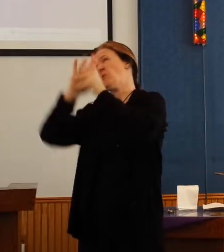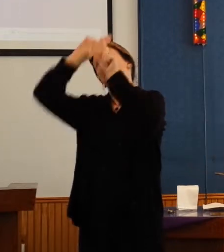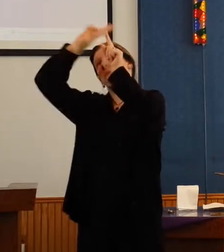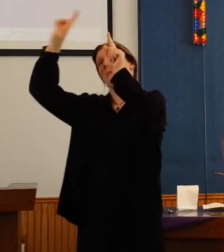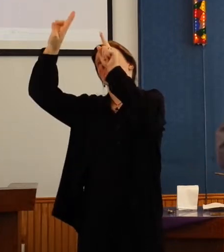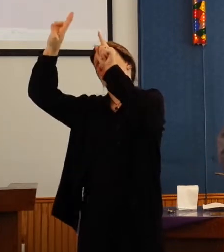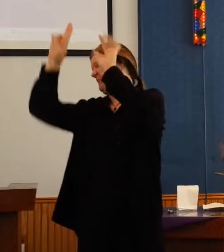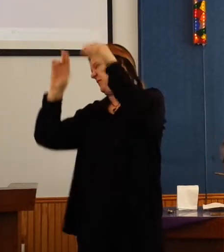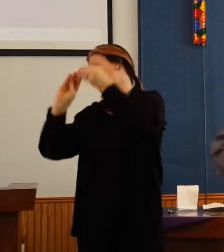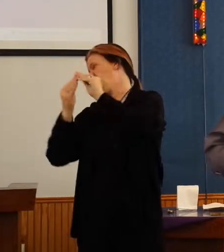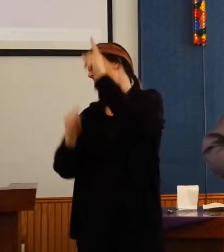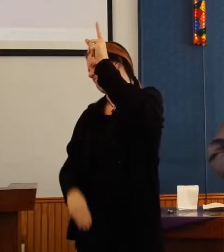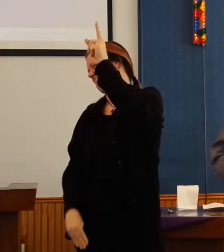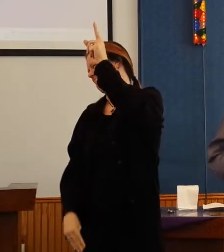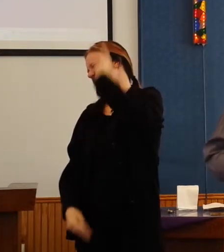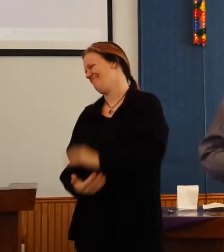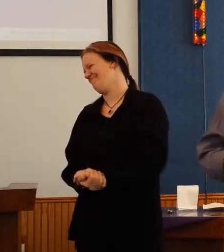ceiling."